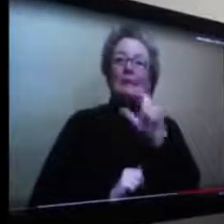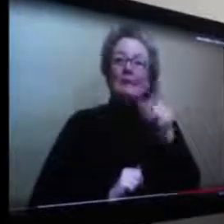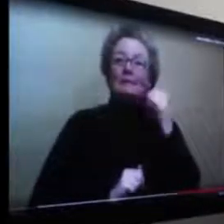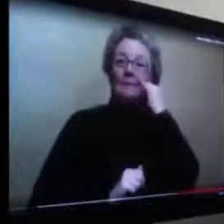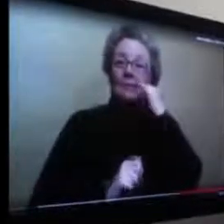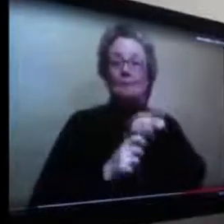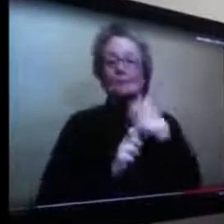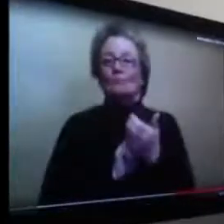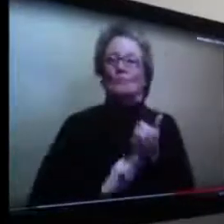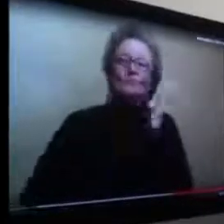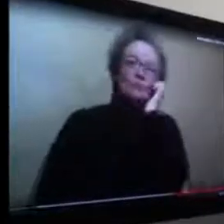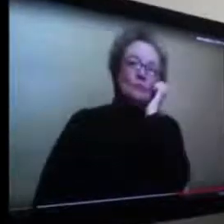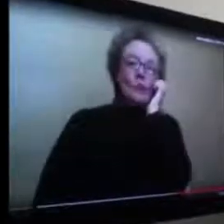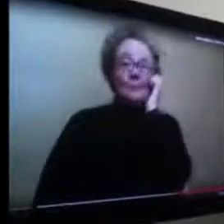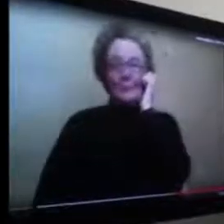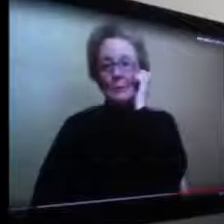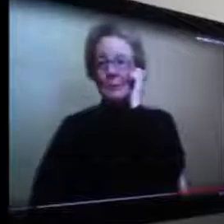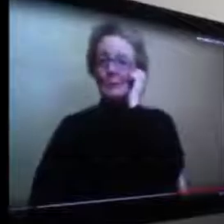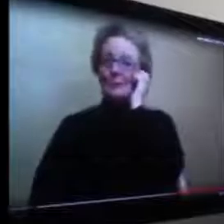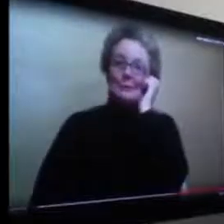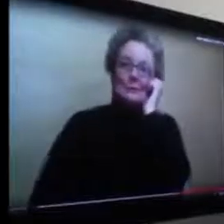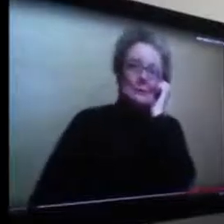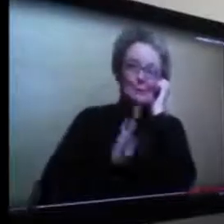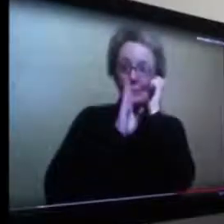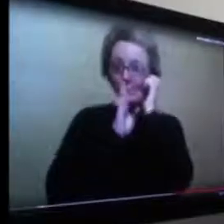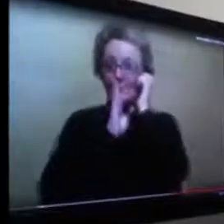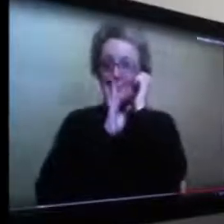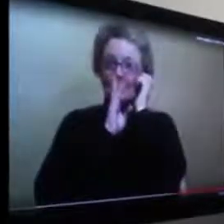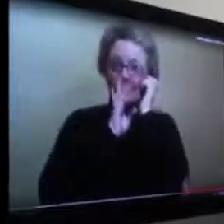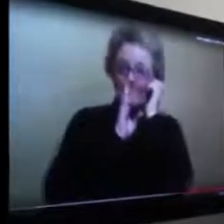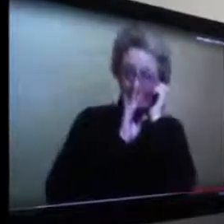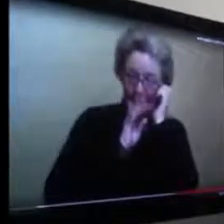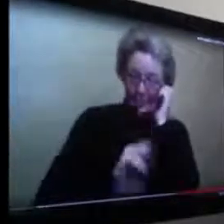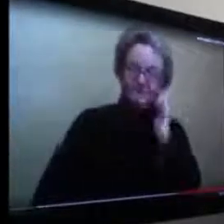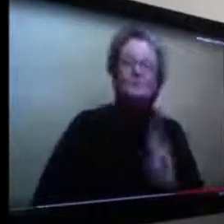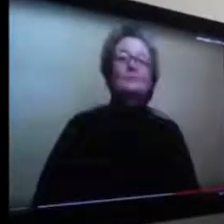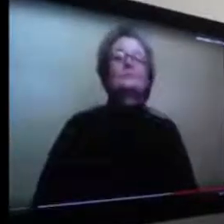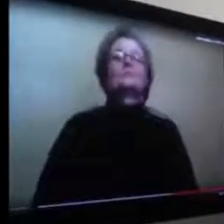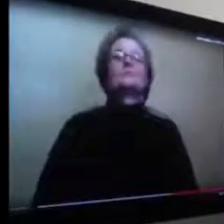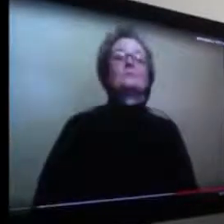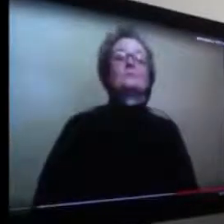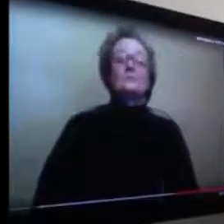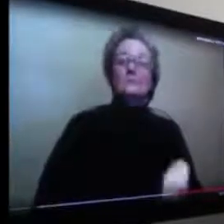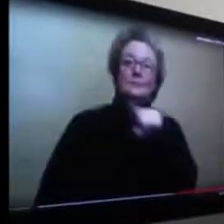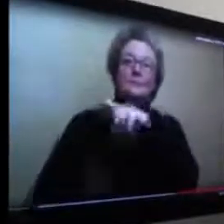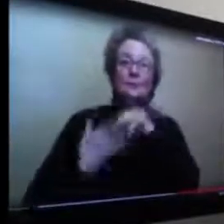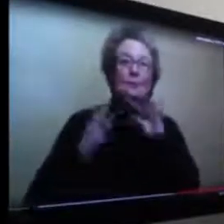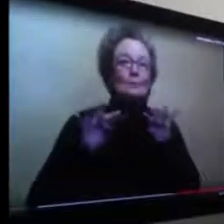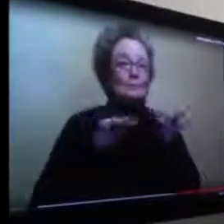out their cell phone and proceeds to talk on the cell phone in the presence of other deaf